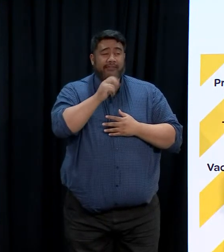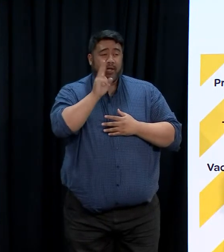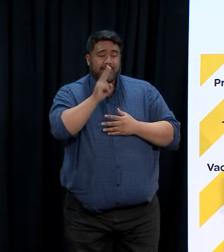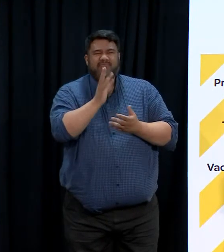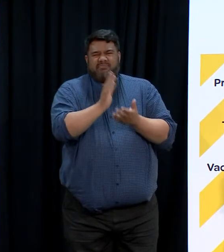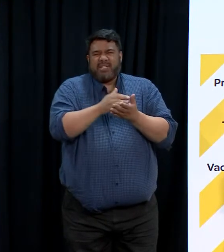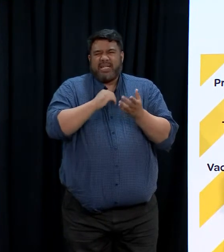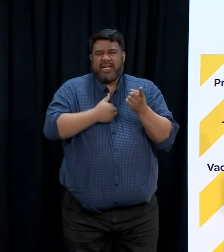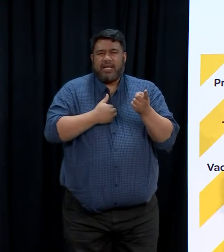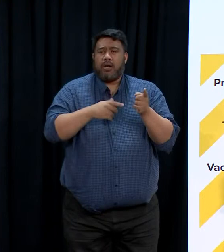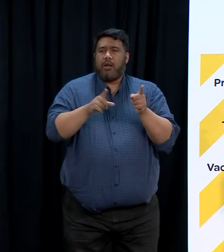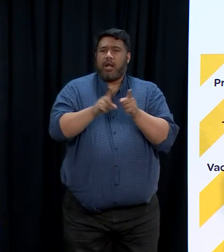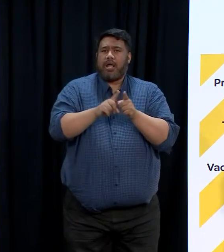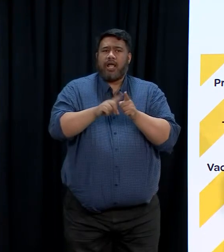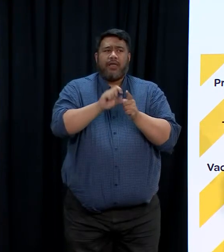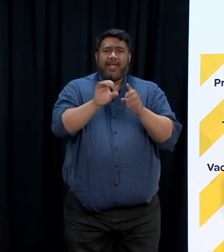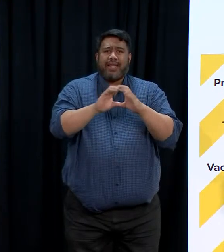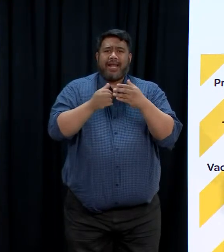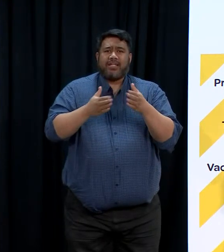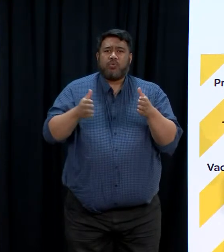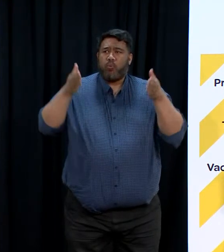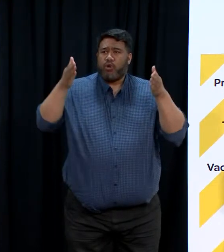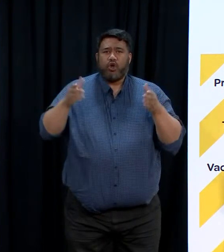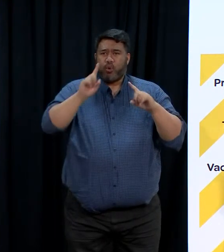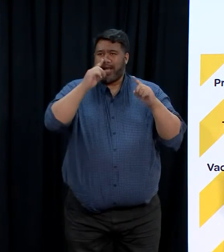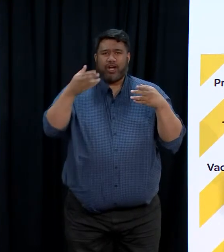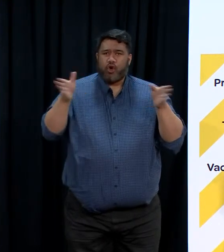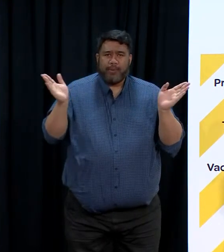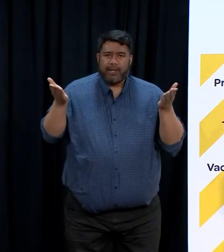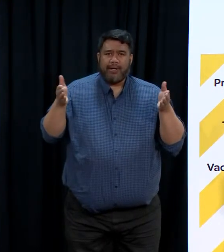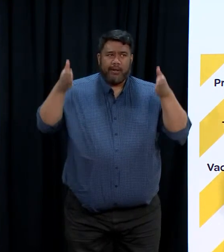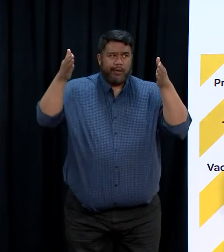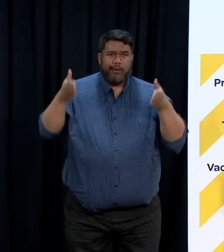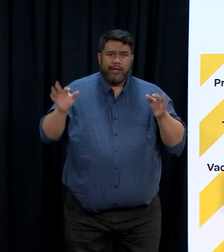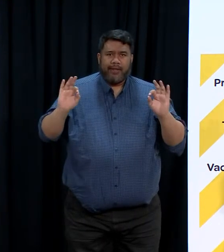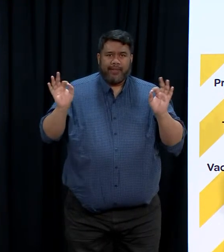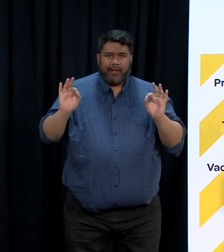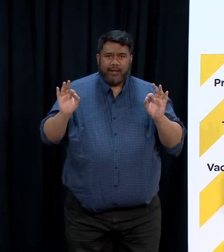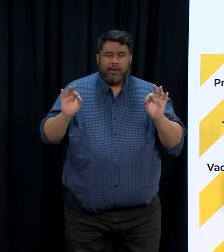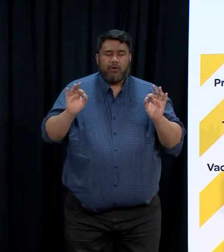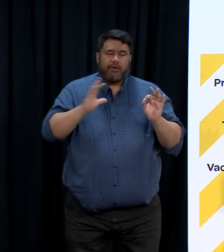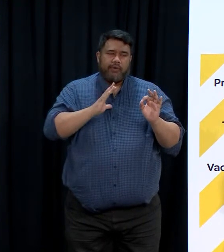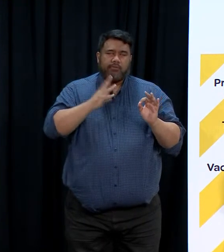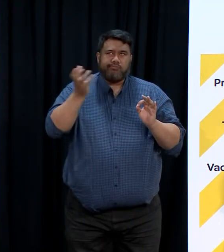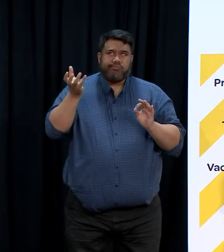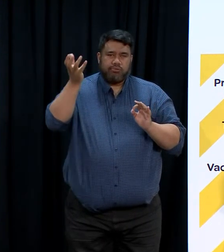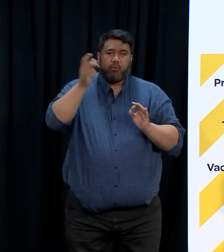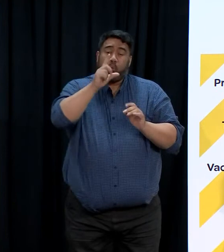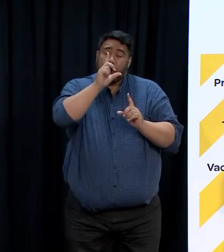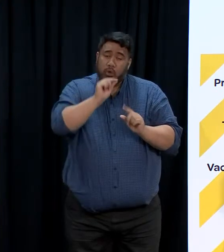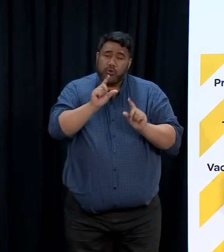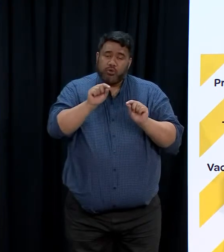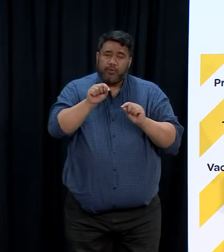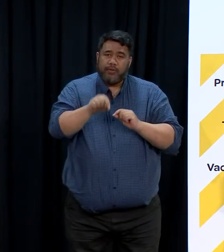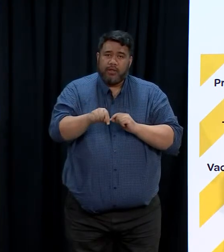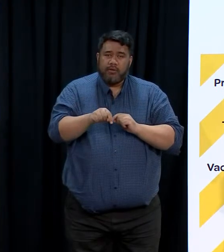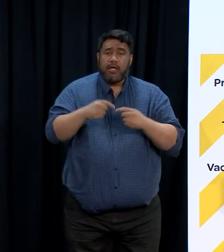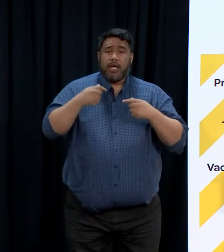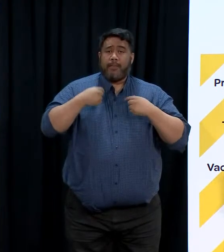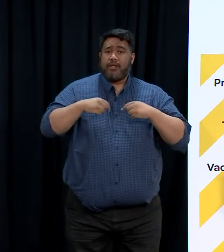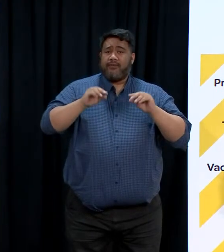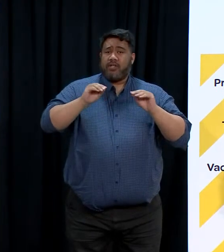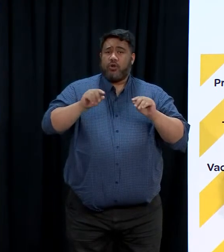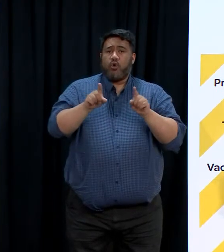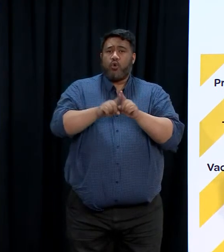So if there are classrooms with sealed windows they can't open and there's no other ventilation, then those are the sorts of things we would look at. The Ministry of Education do air